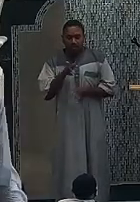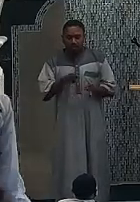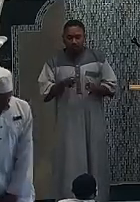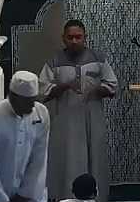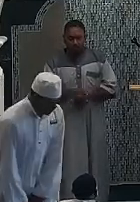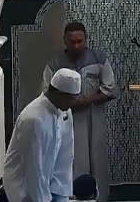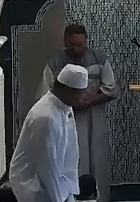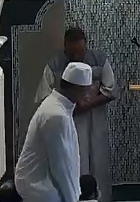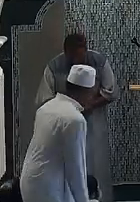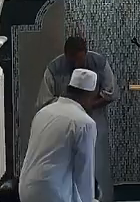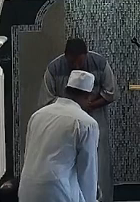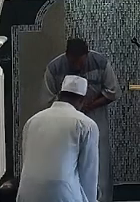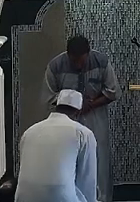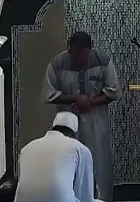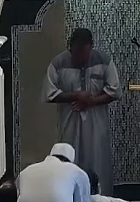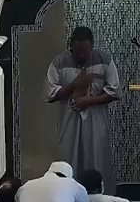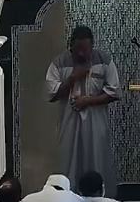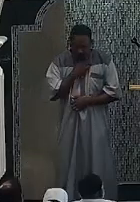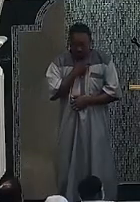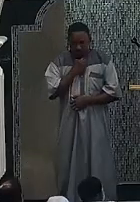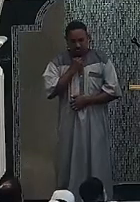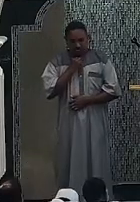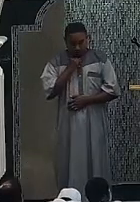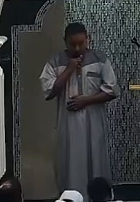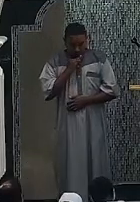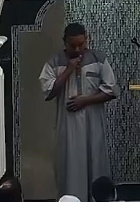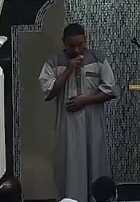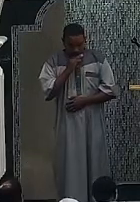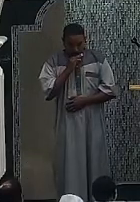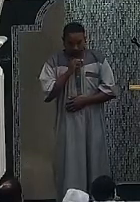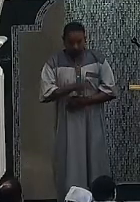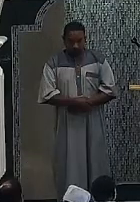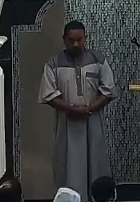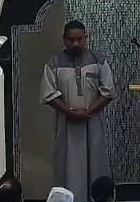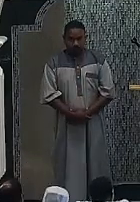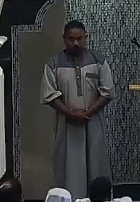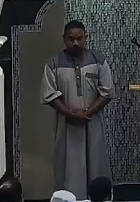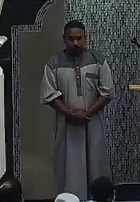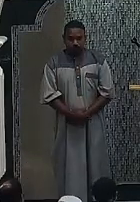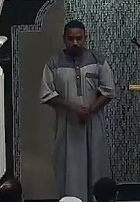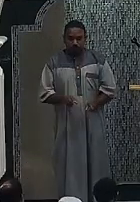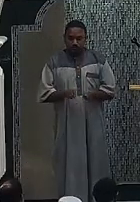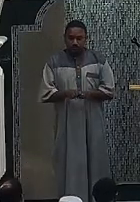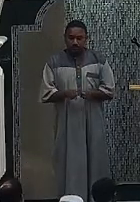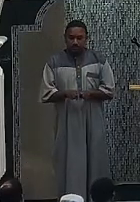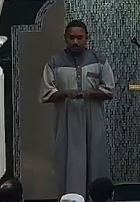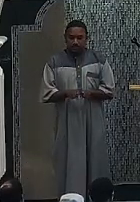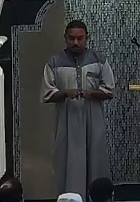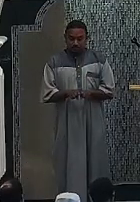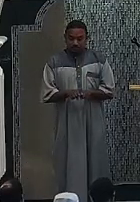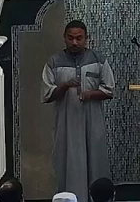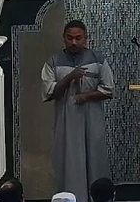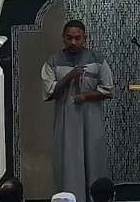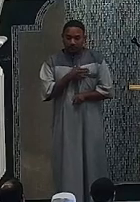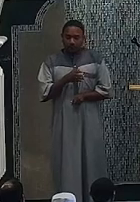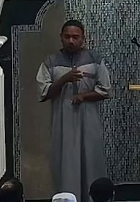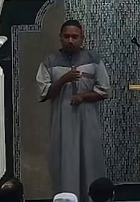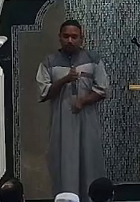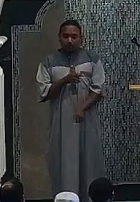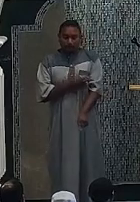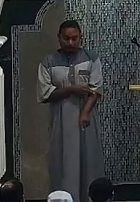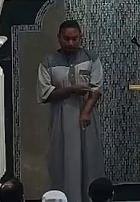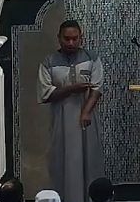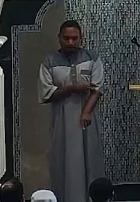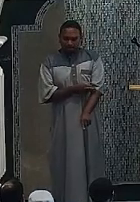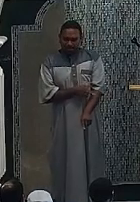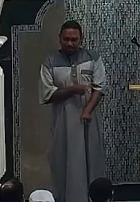school and as well as tertiary, inshallah, in the future. And I'm hoping this will still happen in my